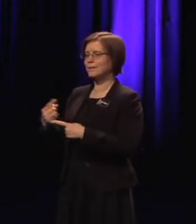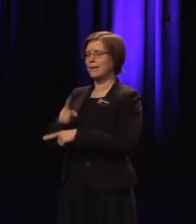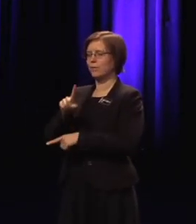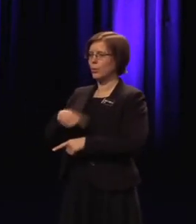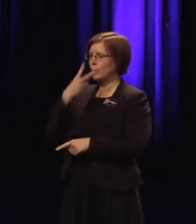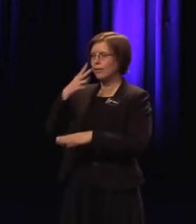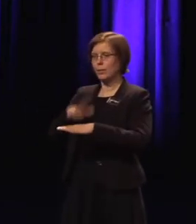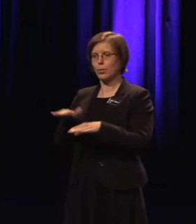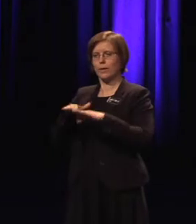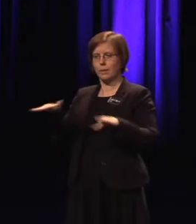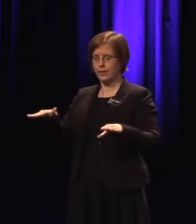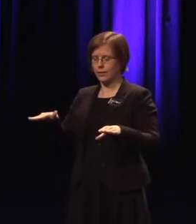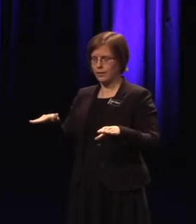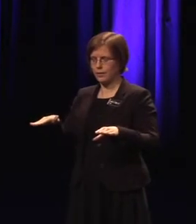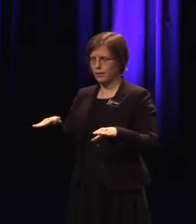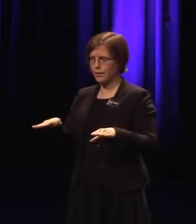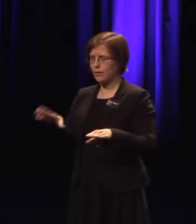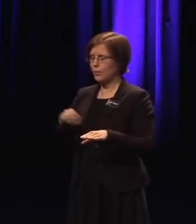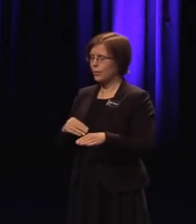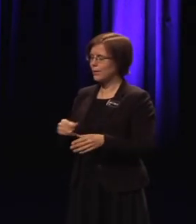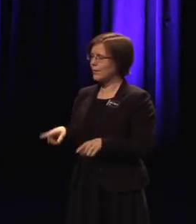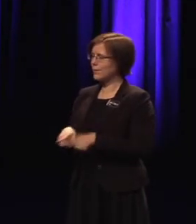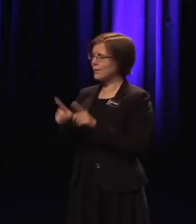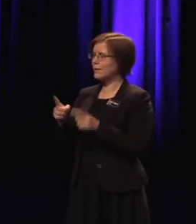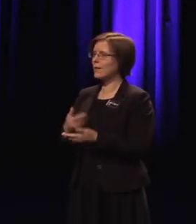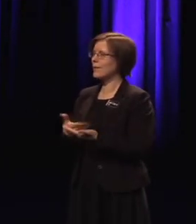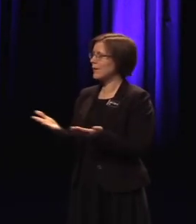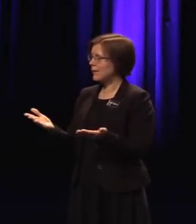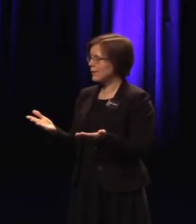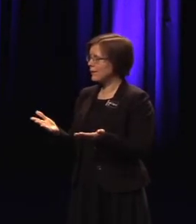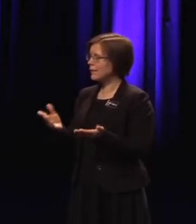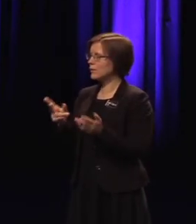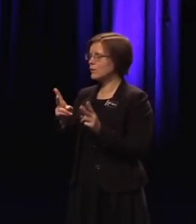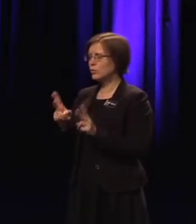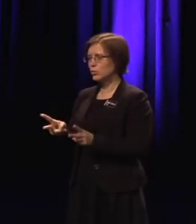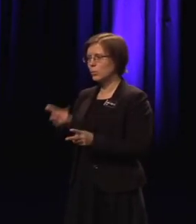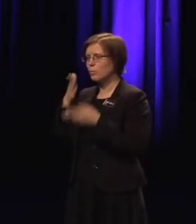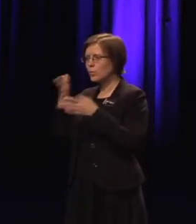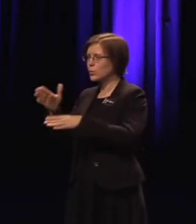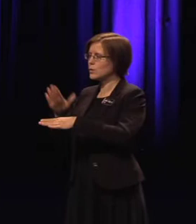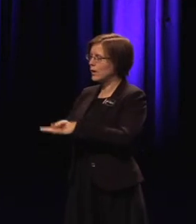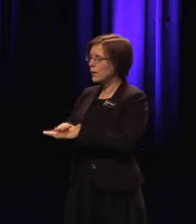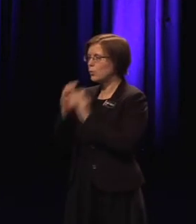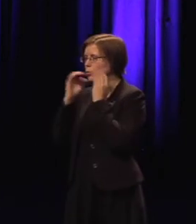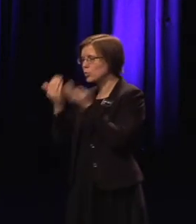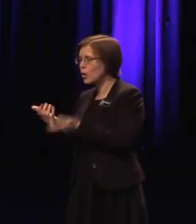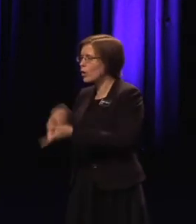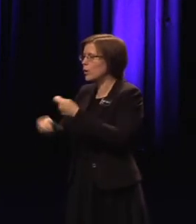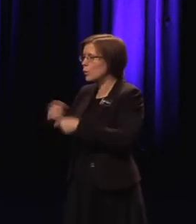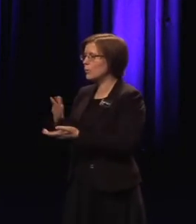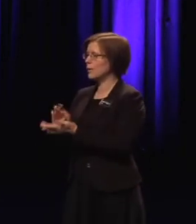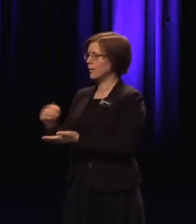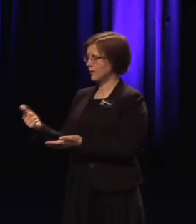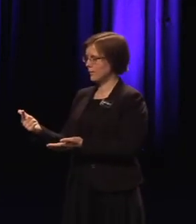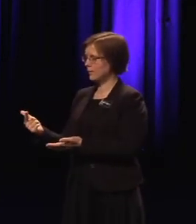equality, and virtually none to civil, political, economic, and social rights.